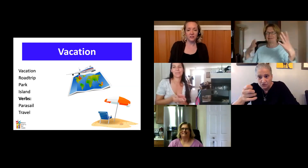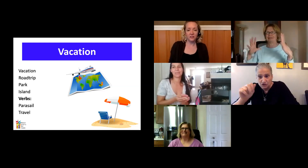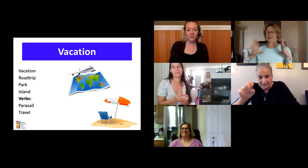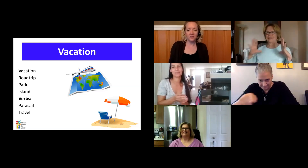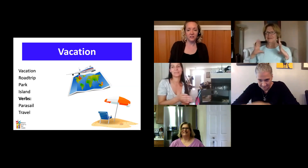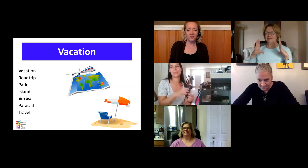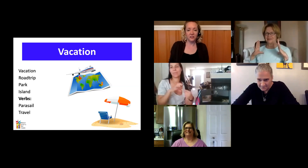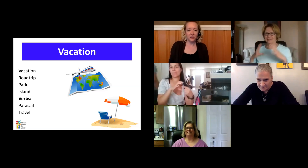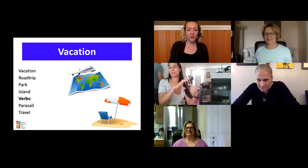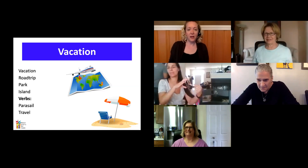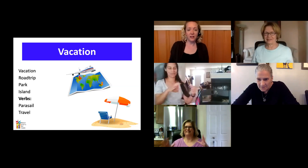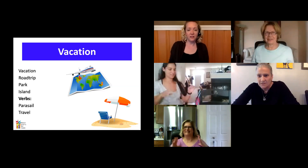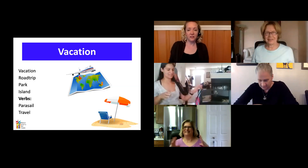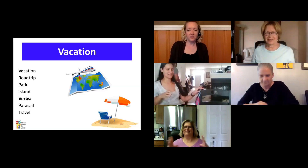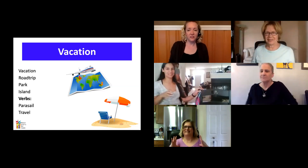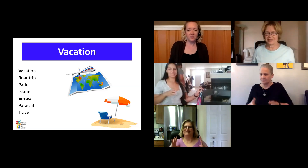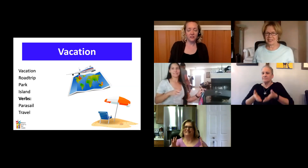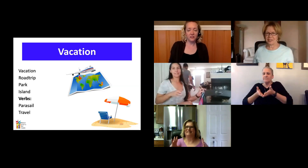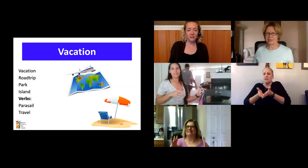You had it.